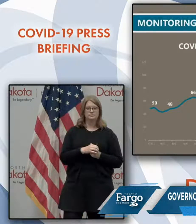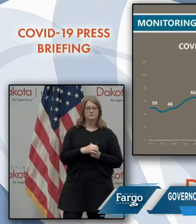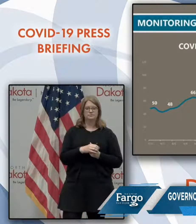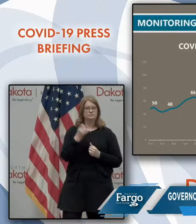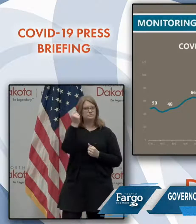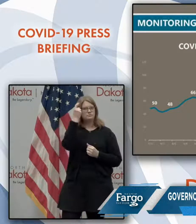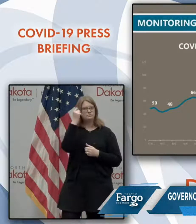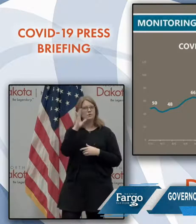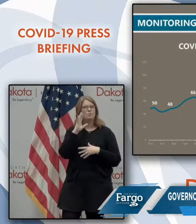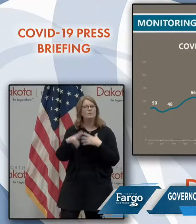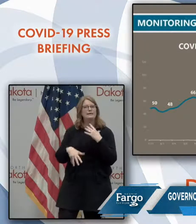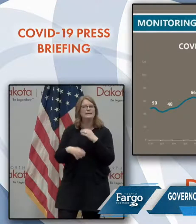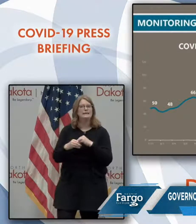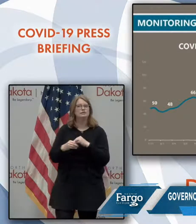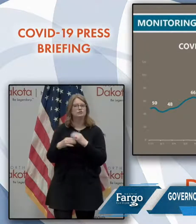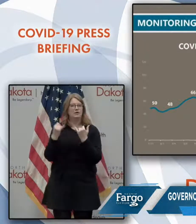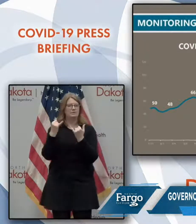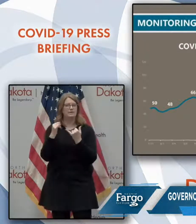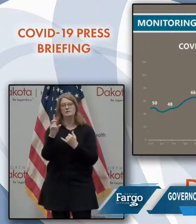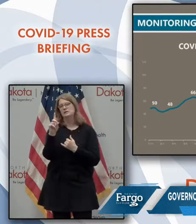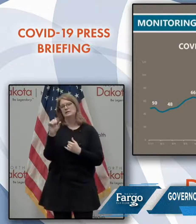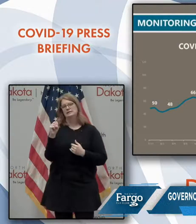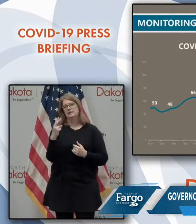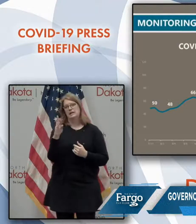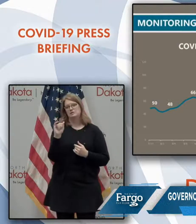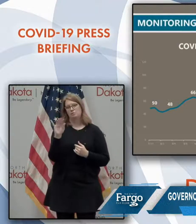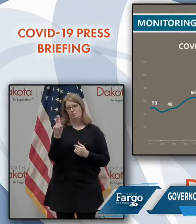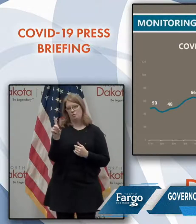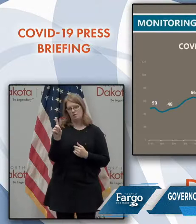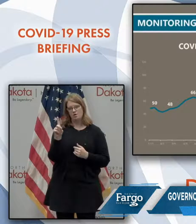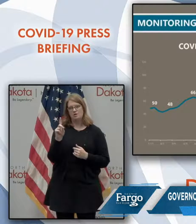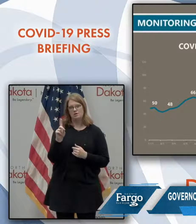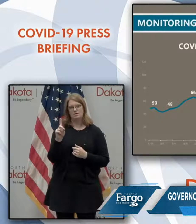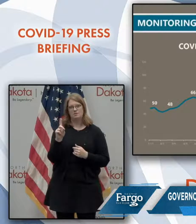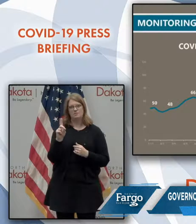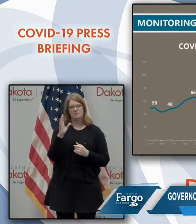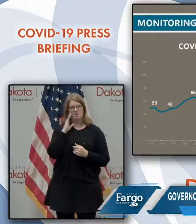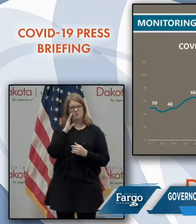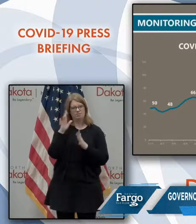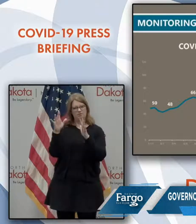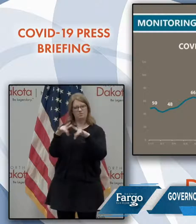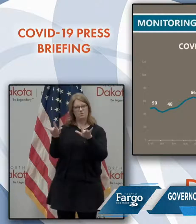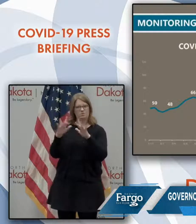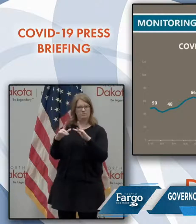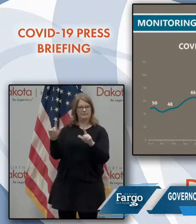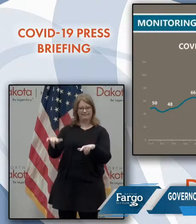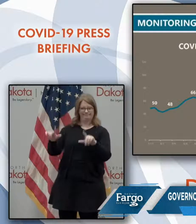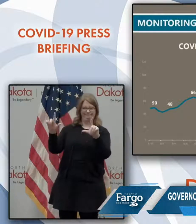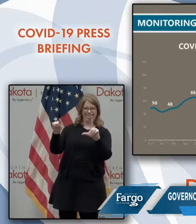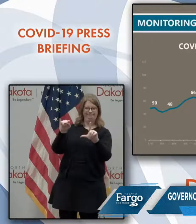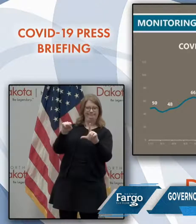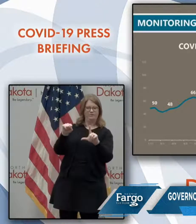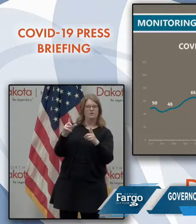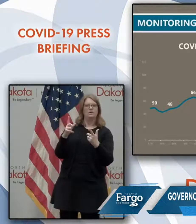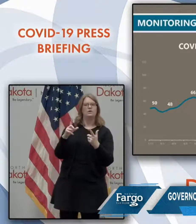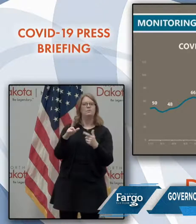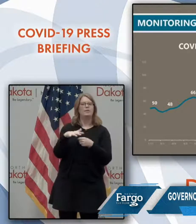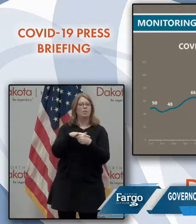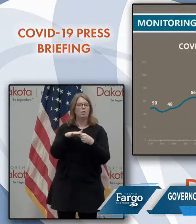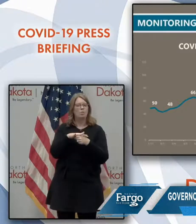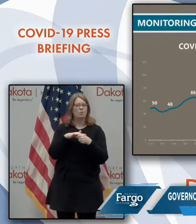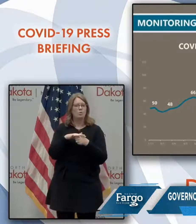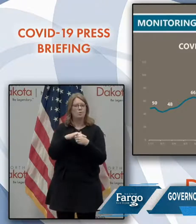additional updates coming next week to our dashboard. We have been working with local officials and with the